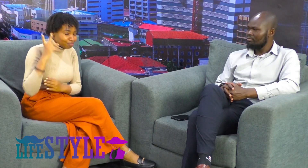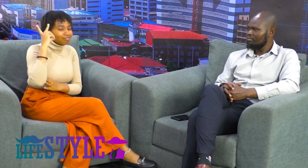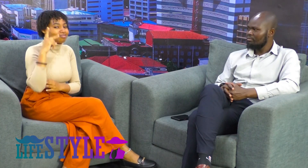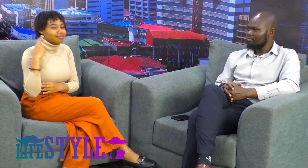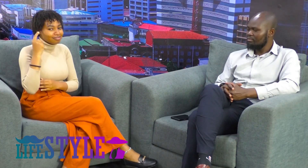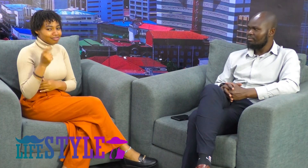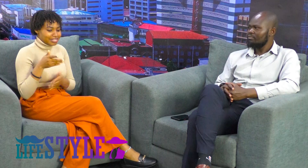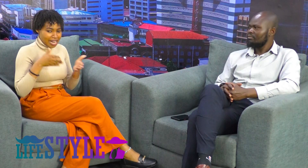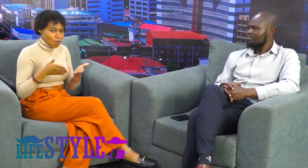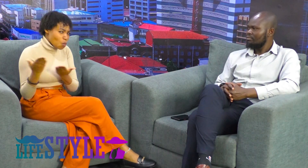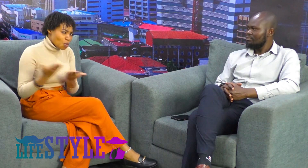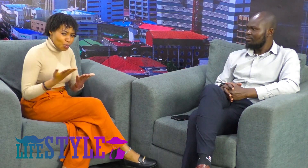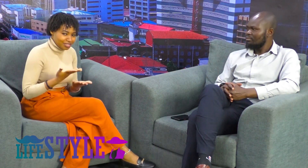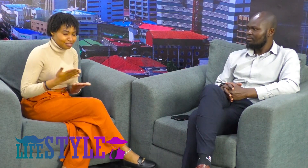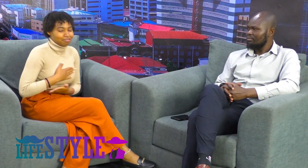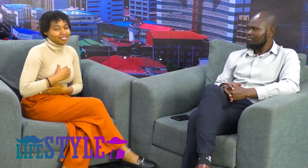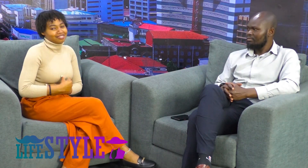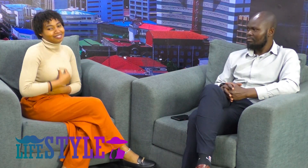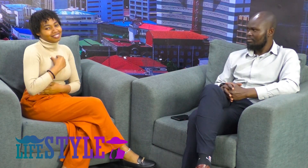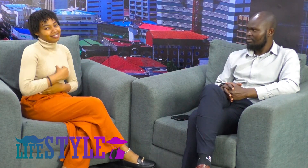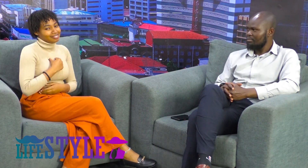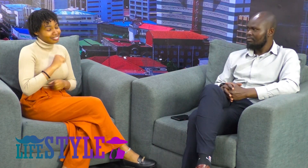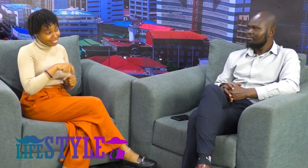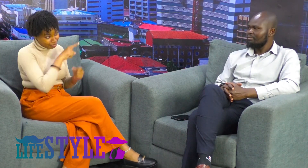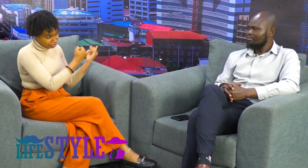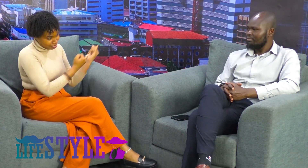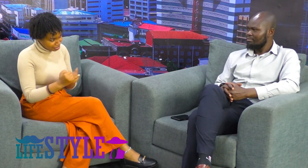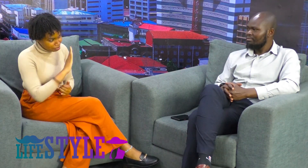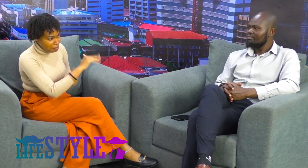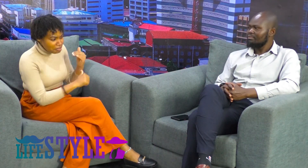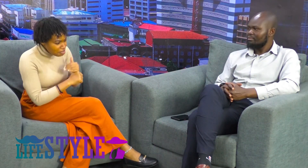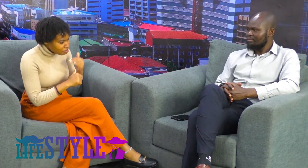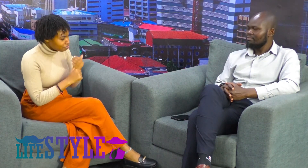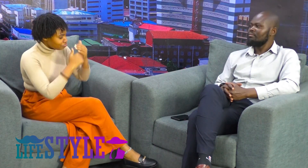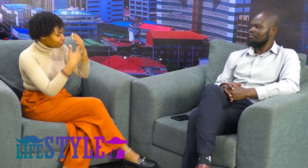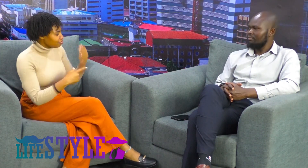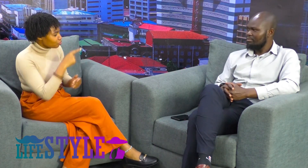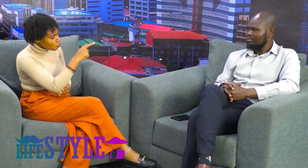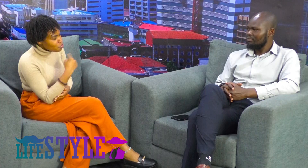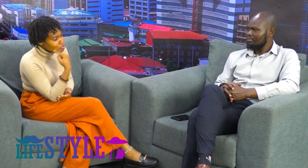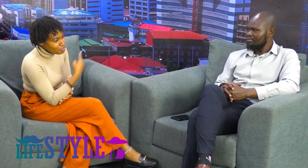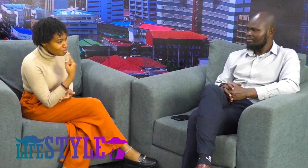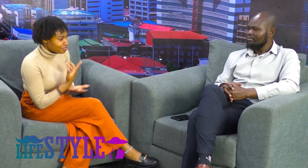Ngovi, and this is my sign name. So let's also welcome our guest. Kindly